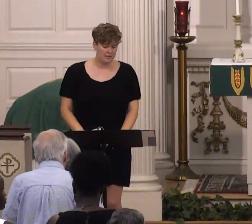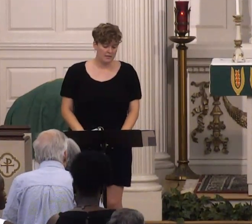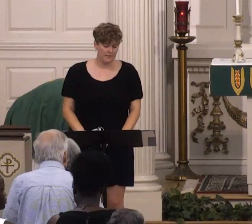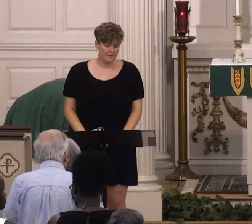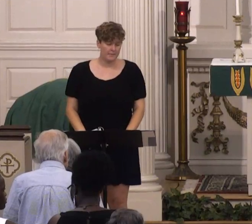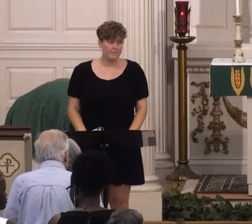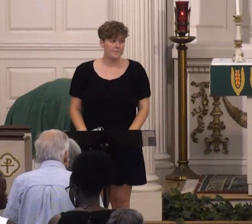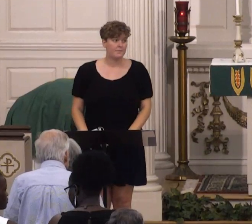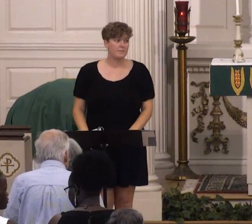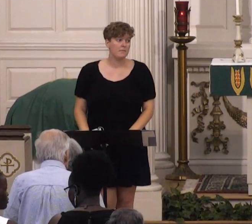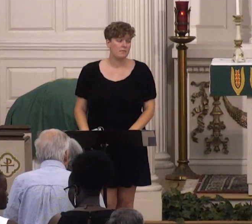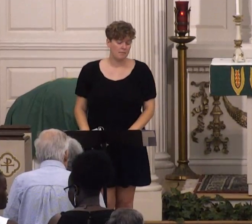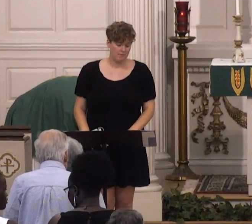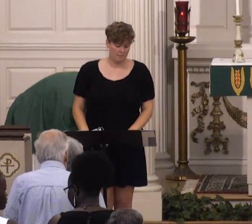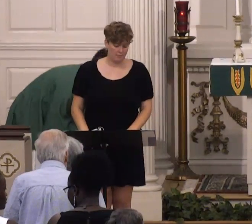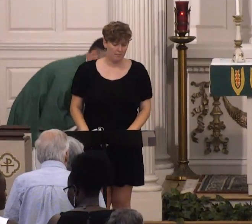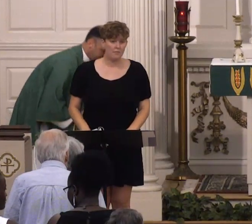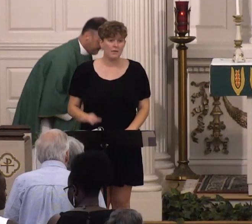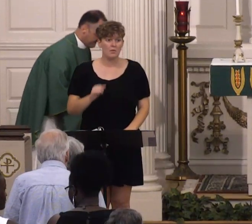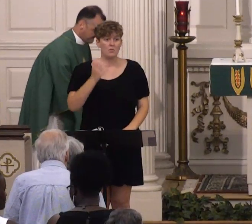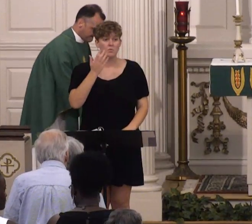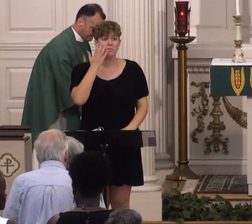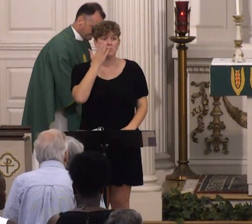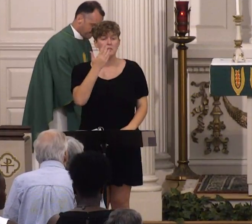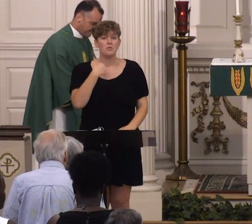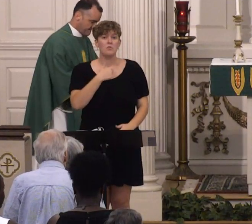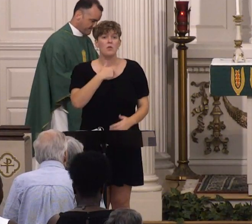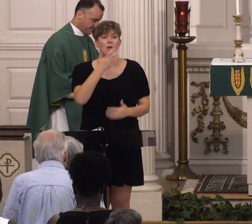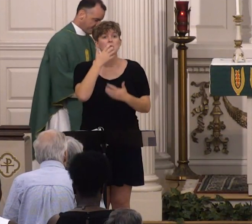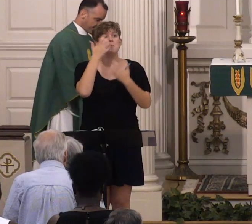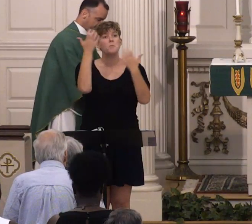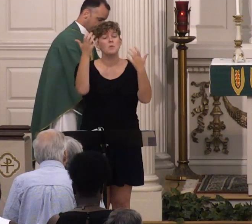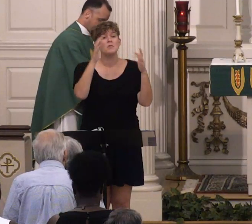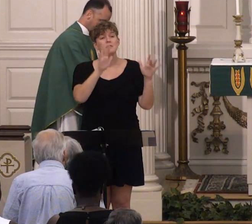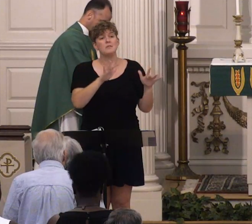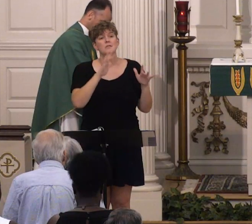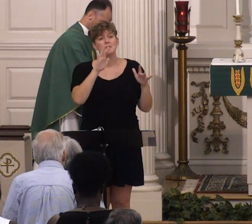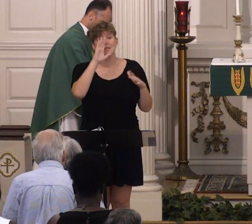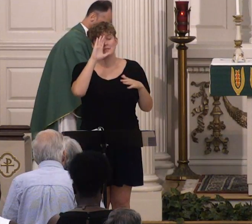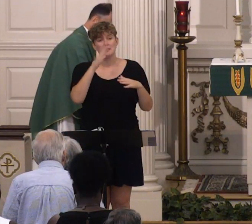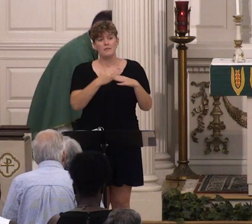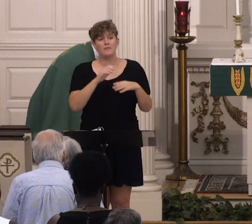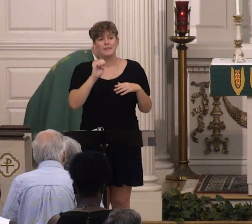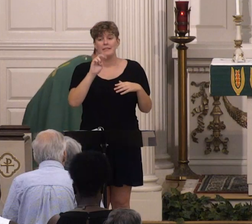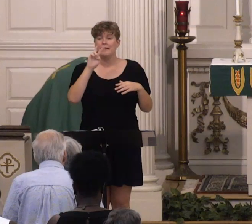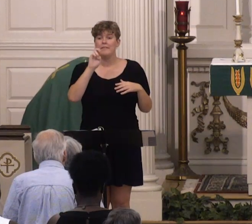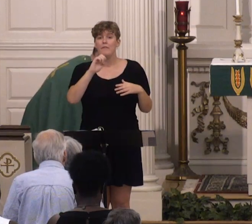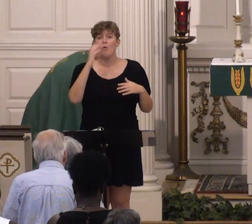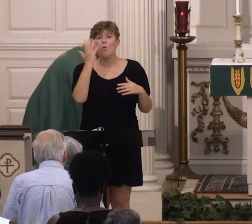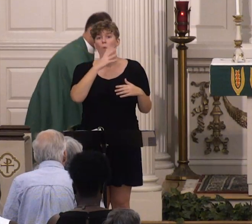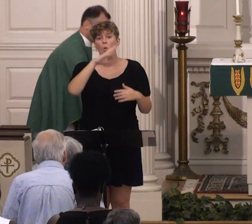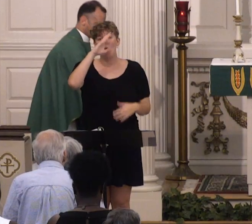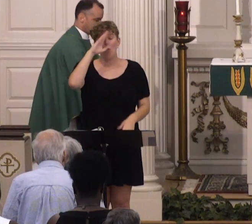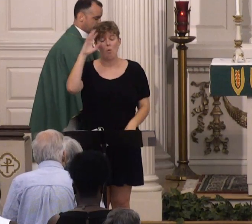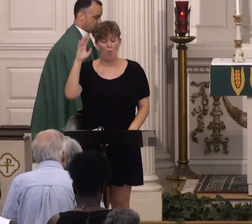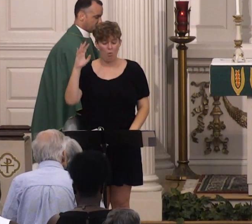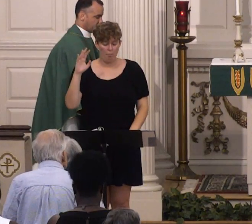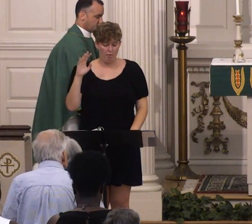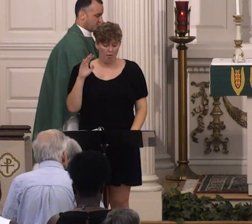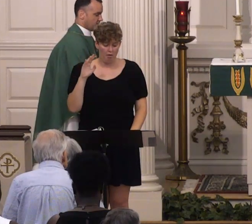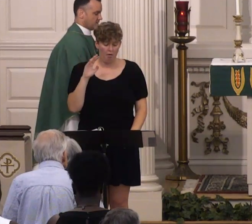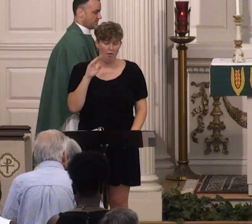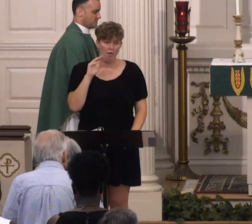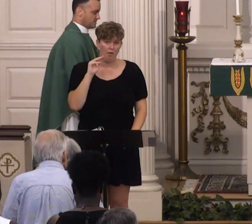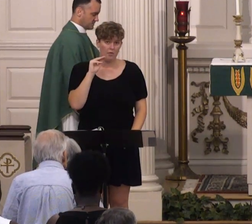Regina. To you we cry, poor sons of Eve.